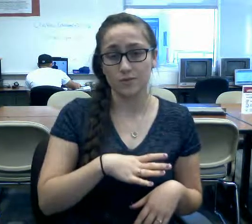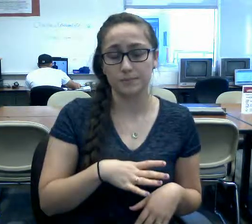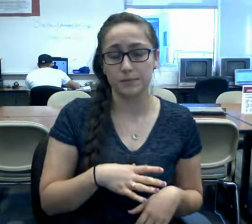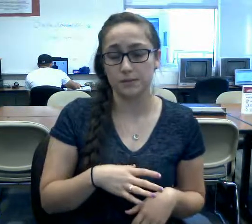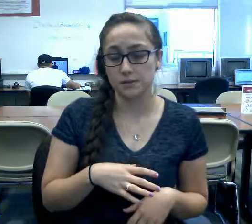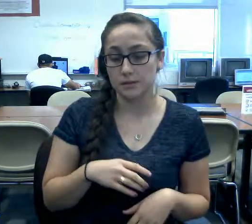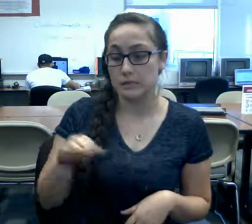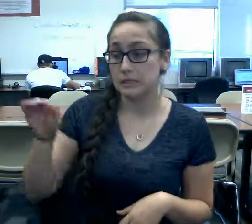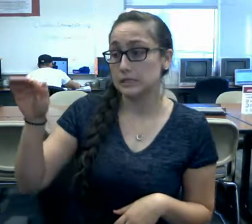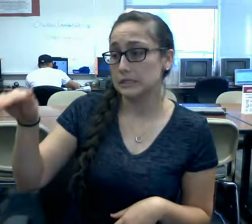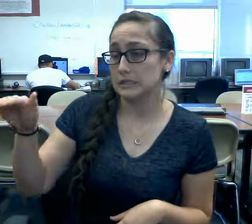What time?